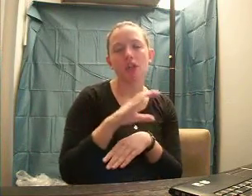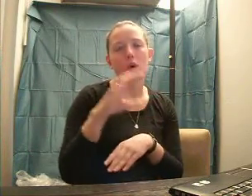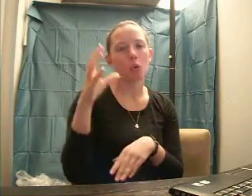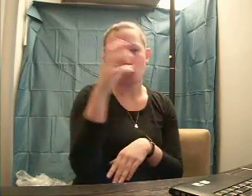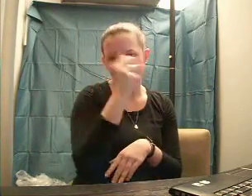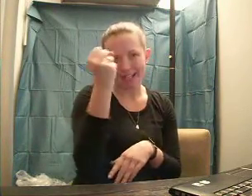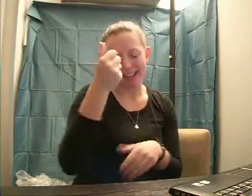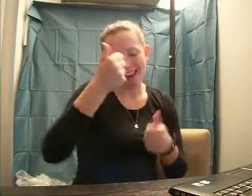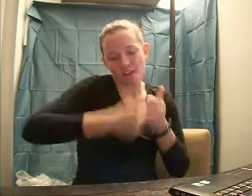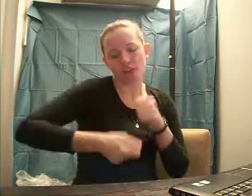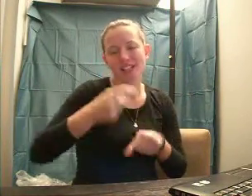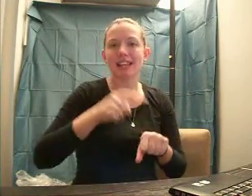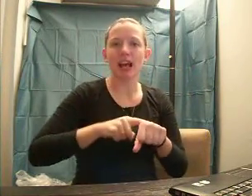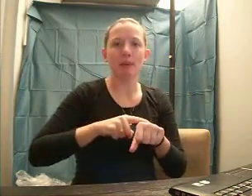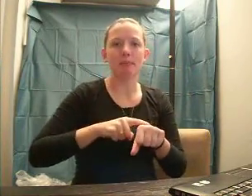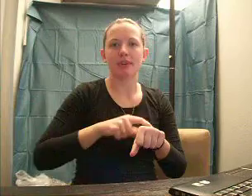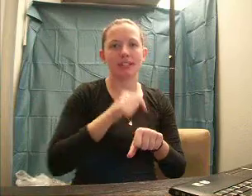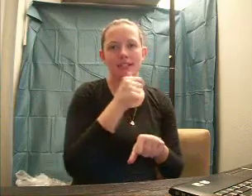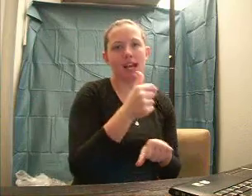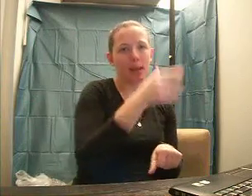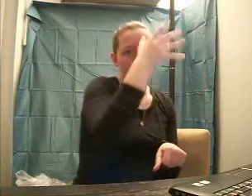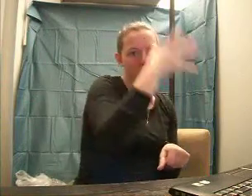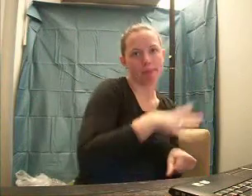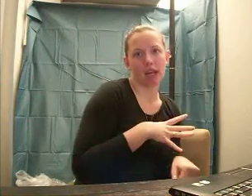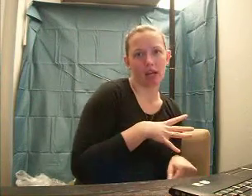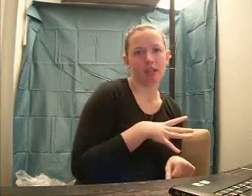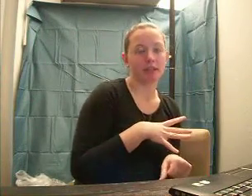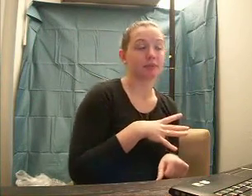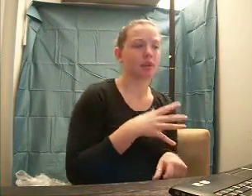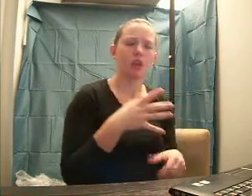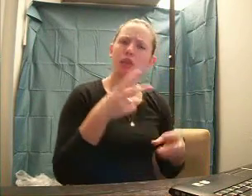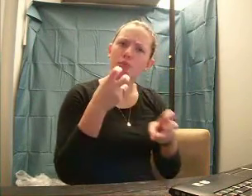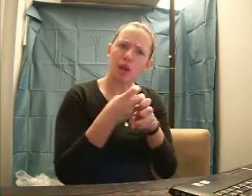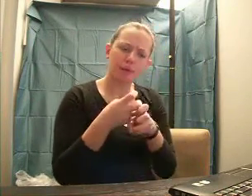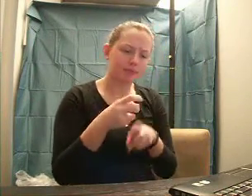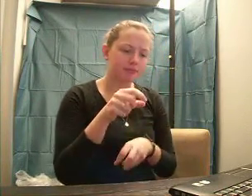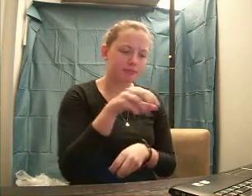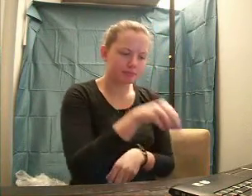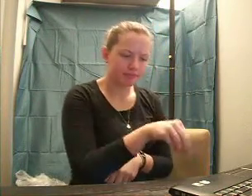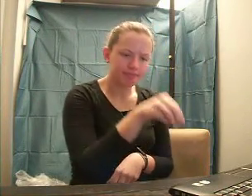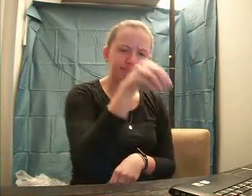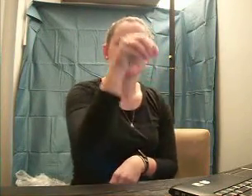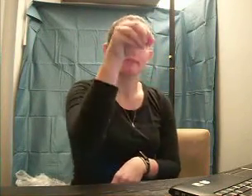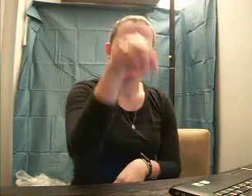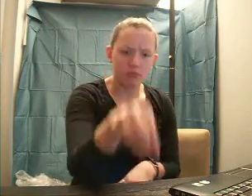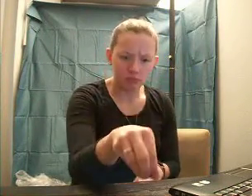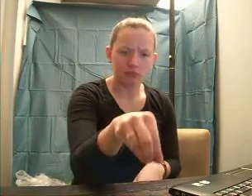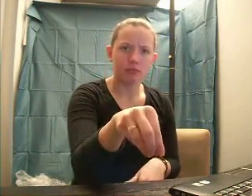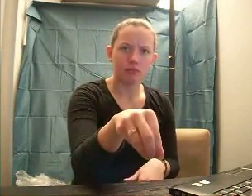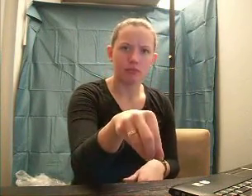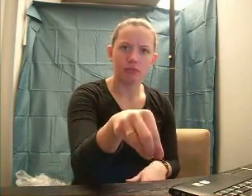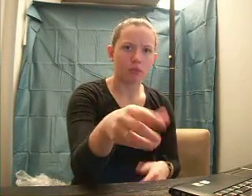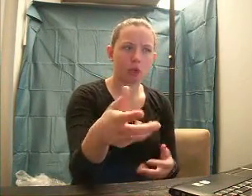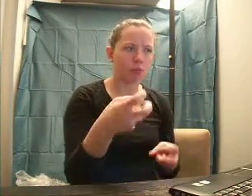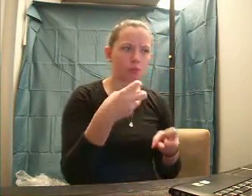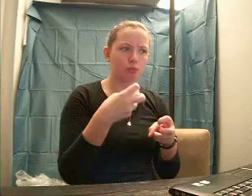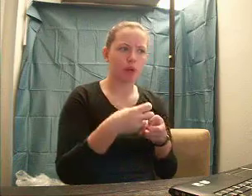about the problem of picking up a chess piece, dexterously manipulating it and putting it back down on the board? If we pit a 5-year-old